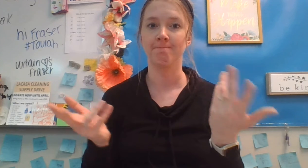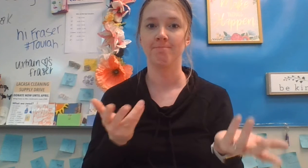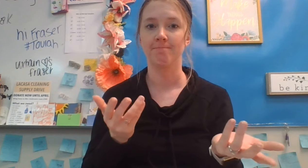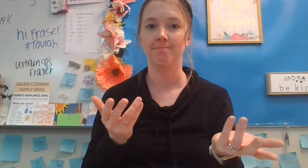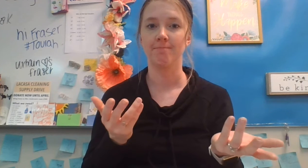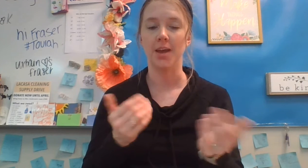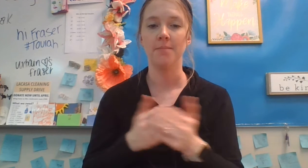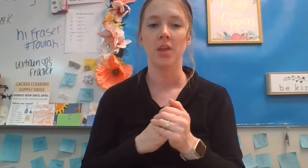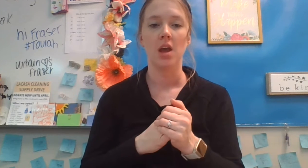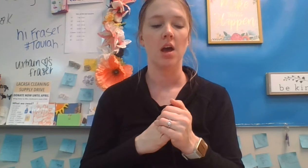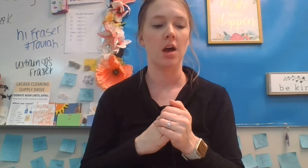8 weeks. Okay.